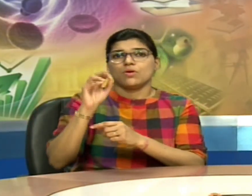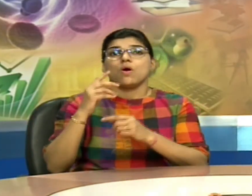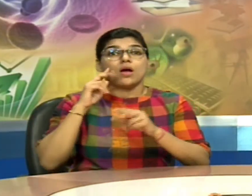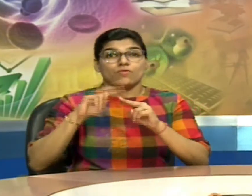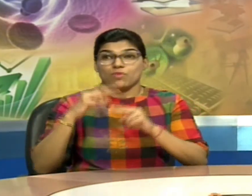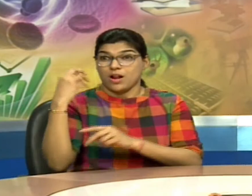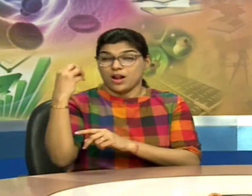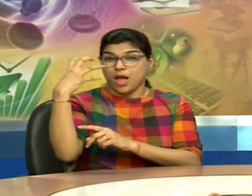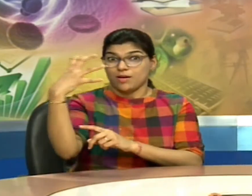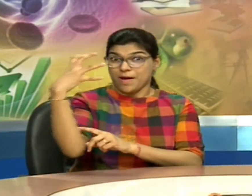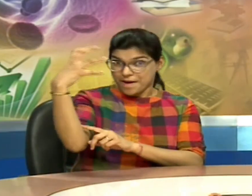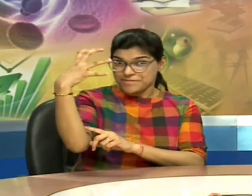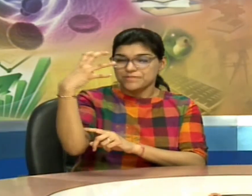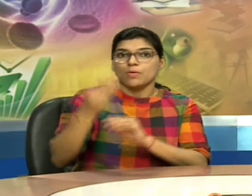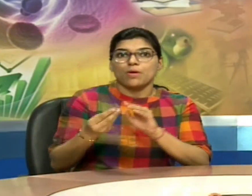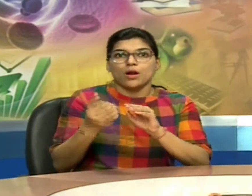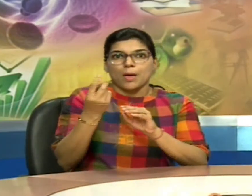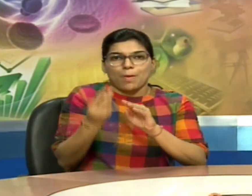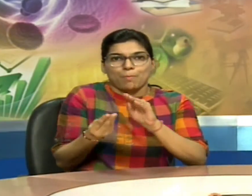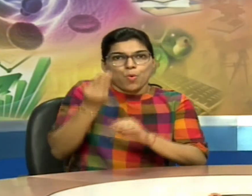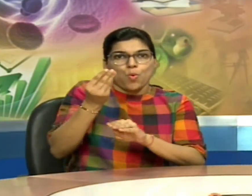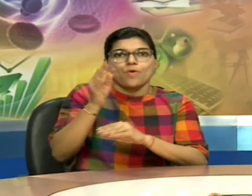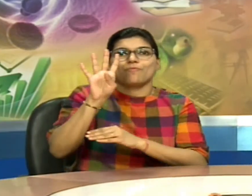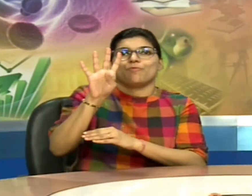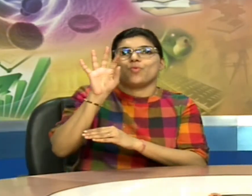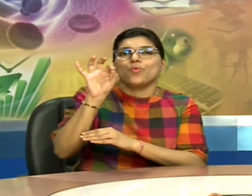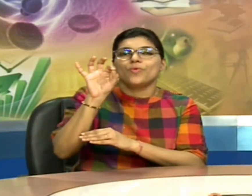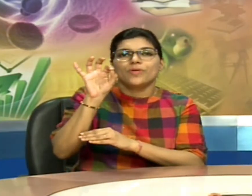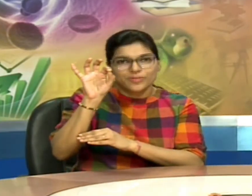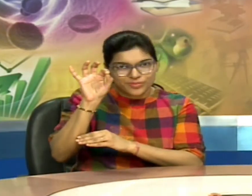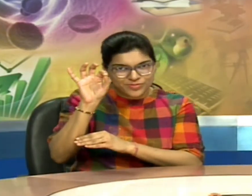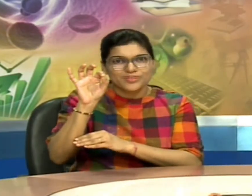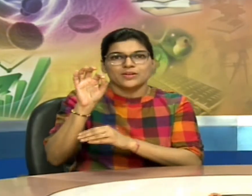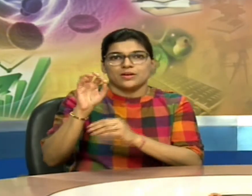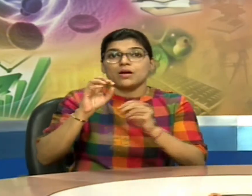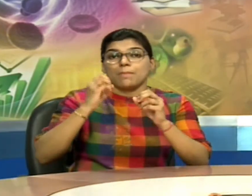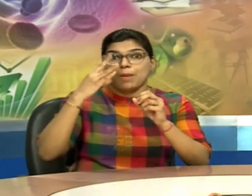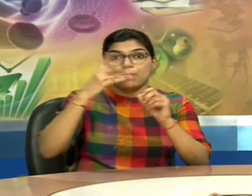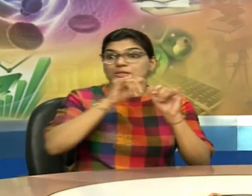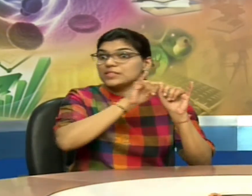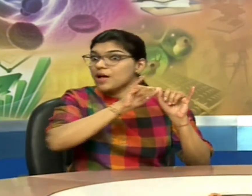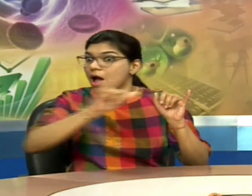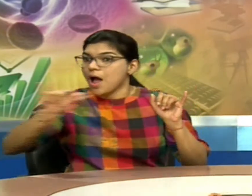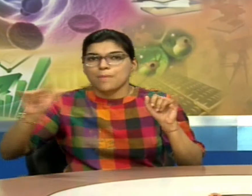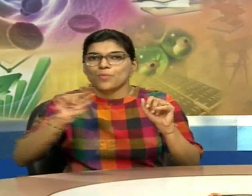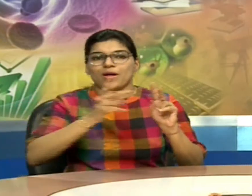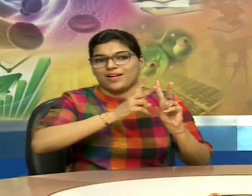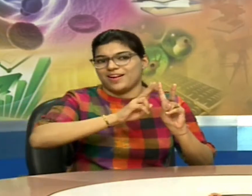In numbers, we say that they are less in number, but the output, the energy, the light they give is